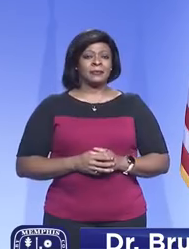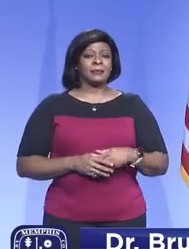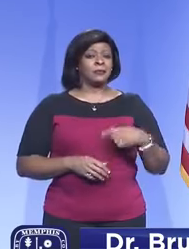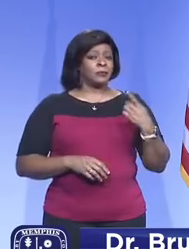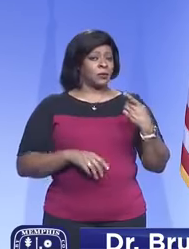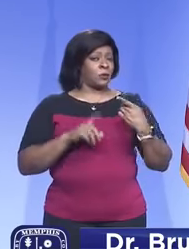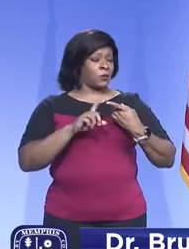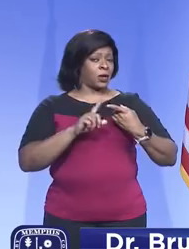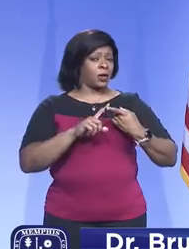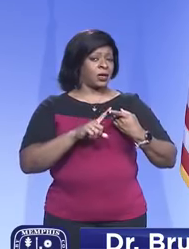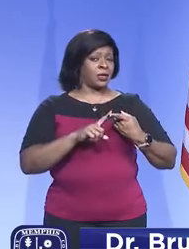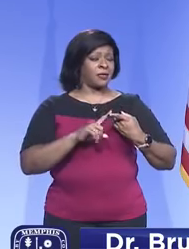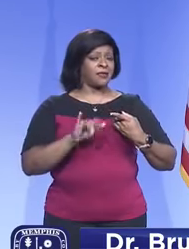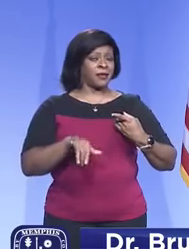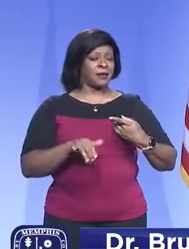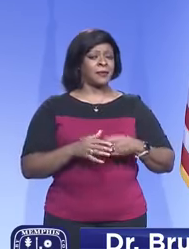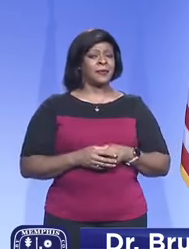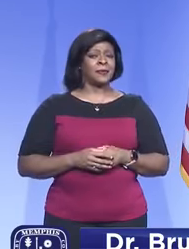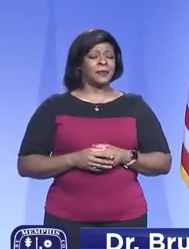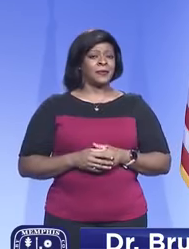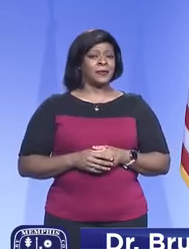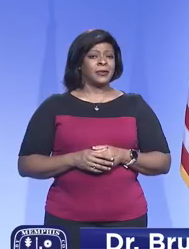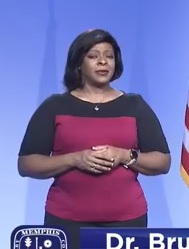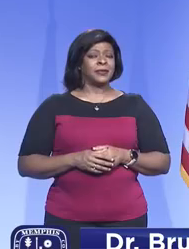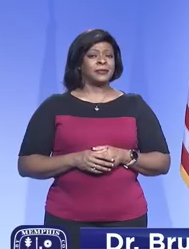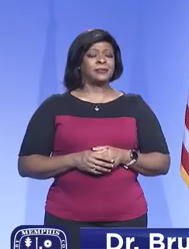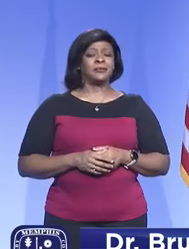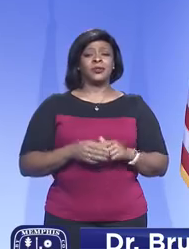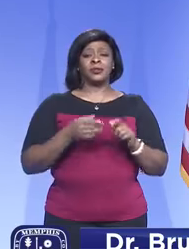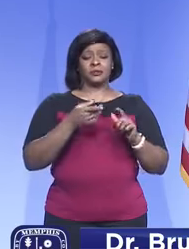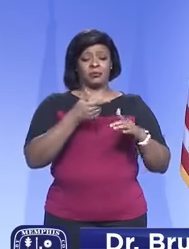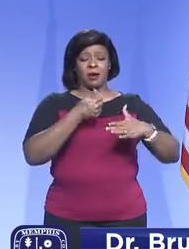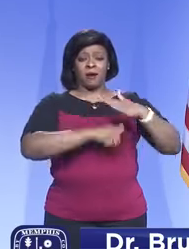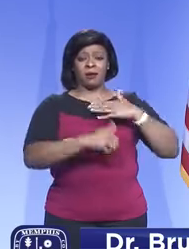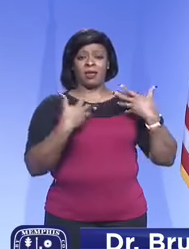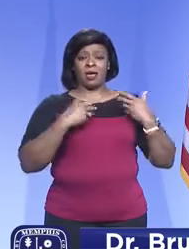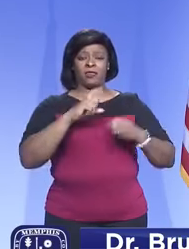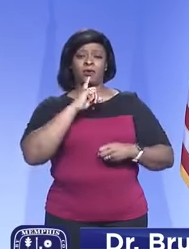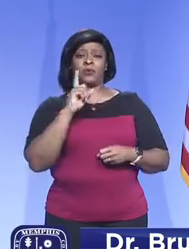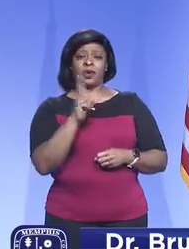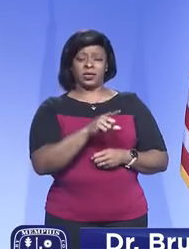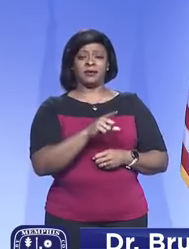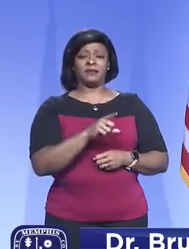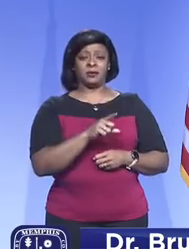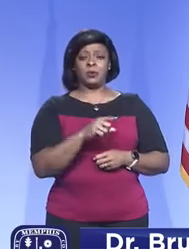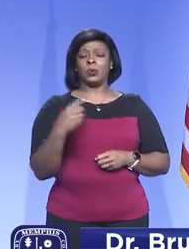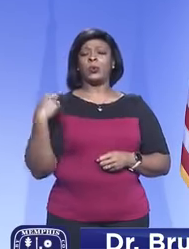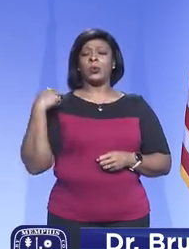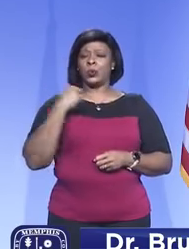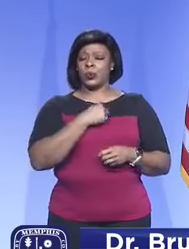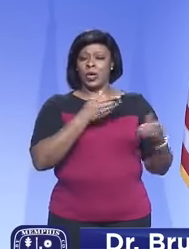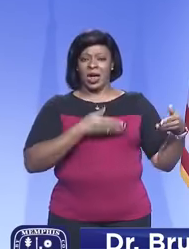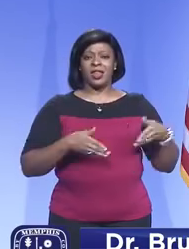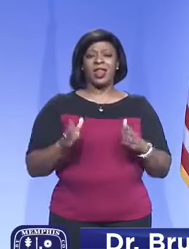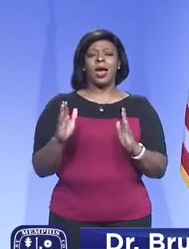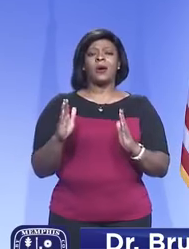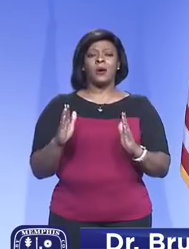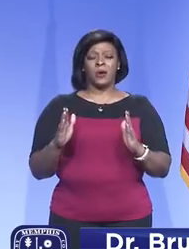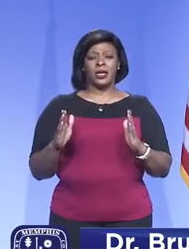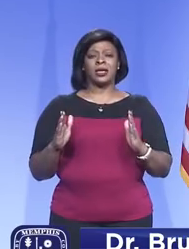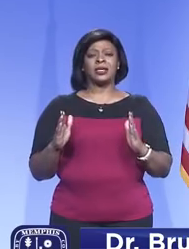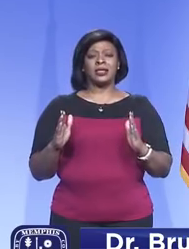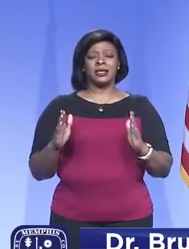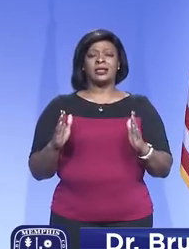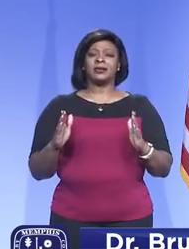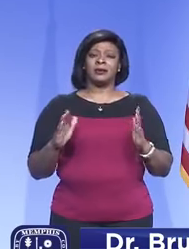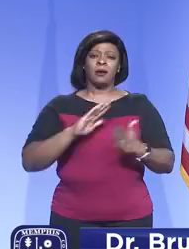One is that per the health directive, we are allowing